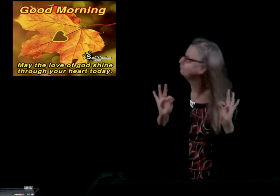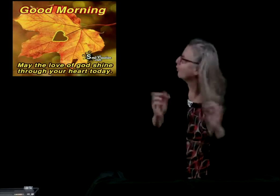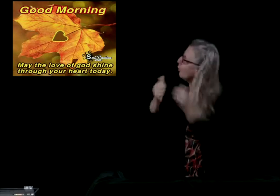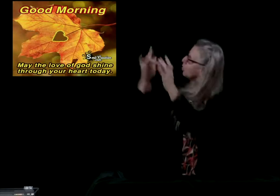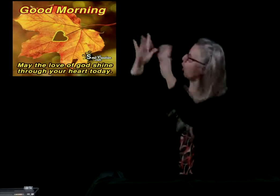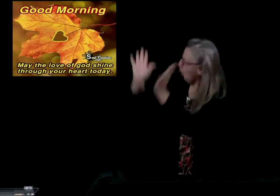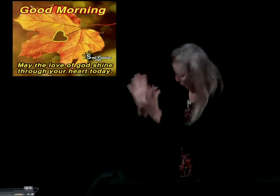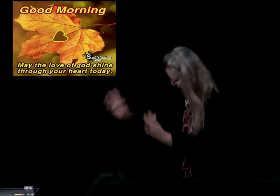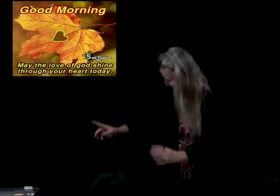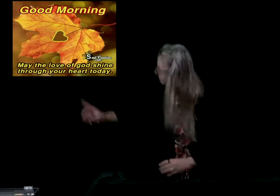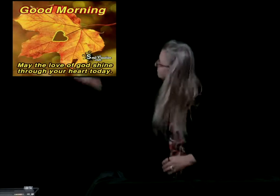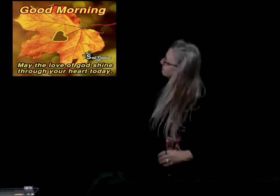Nice fall weather.